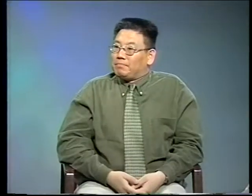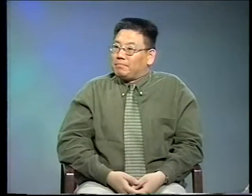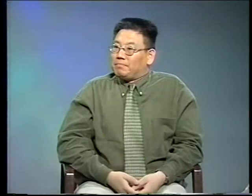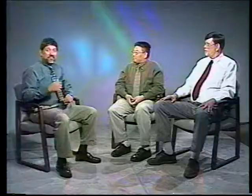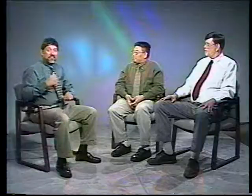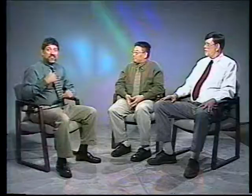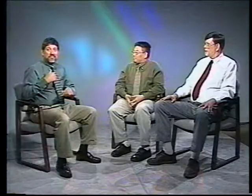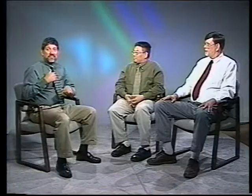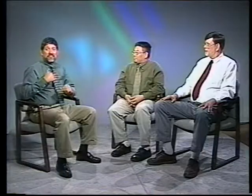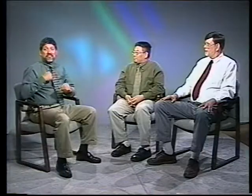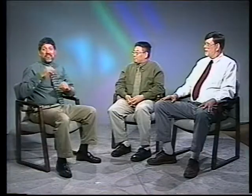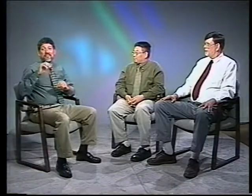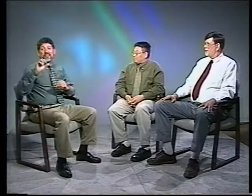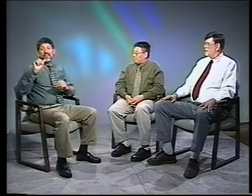area.